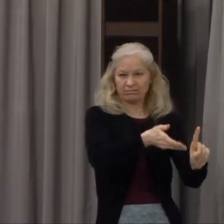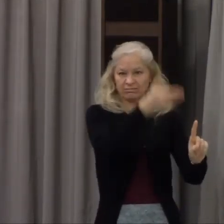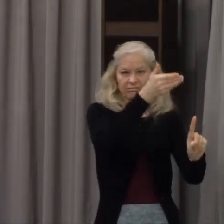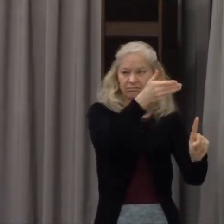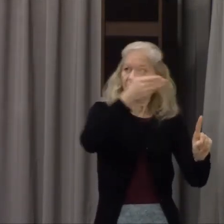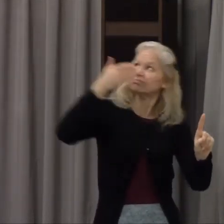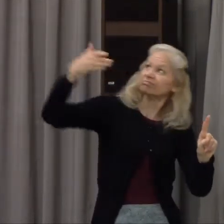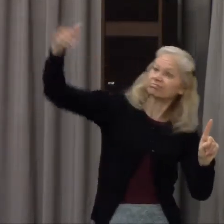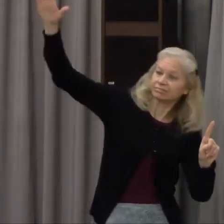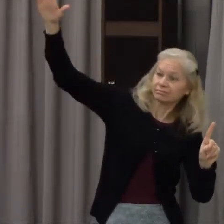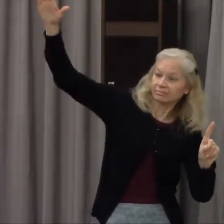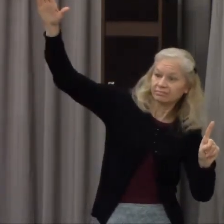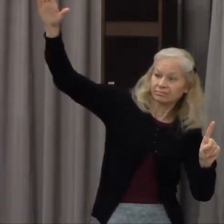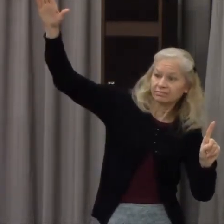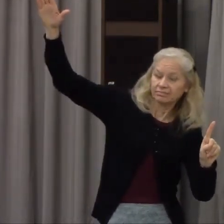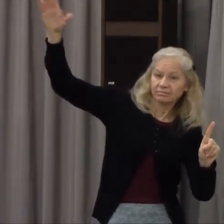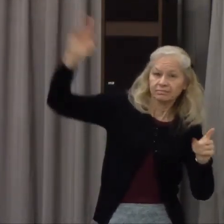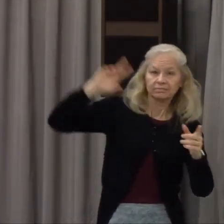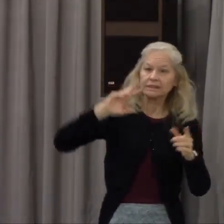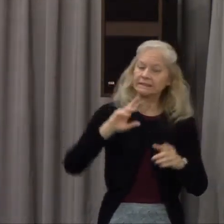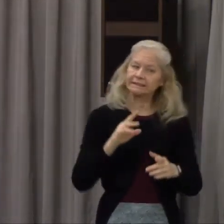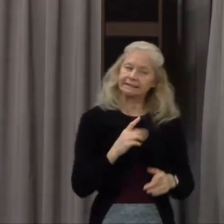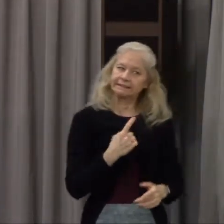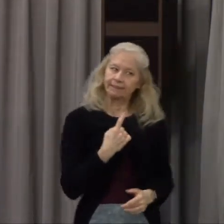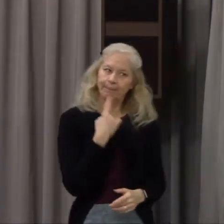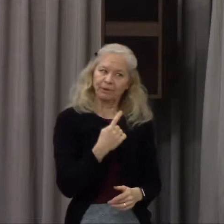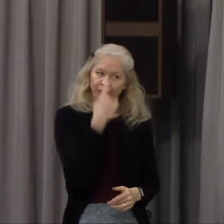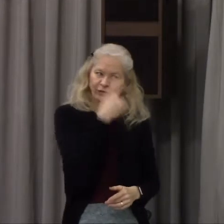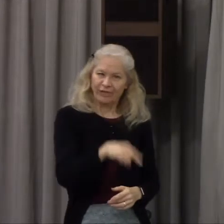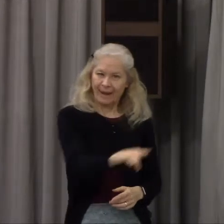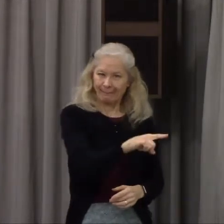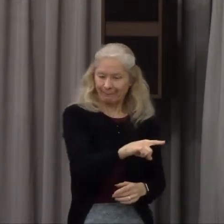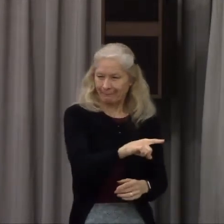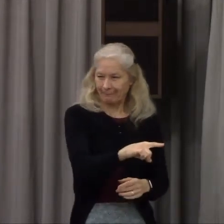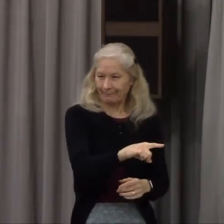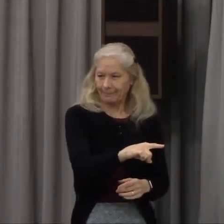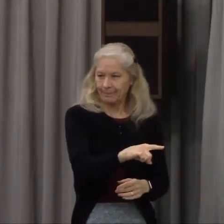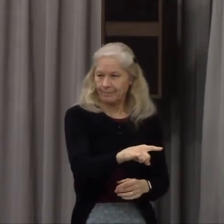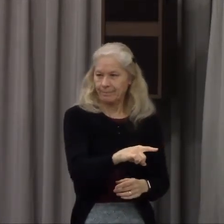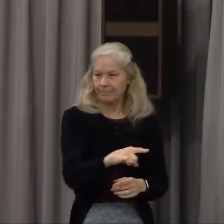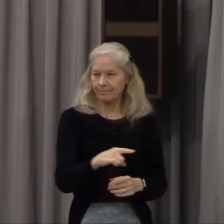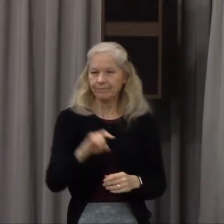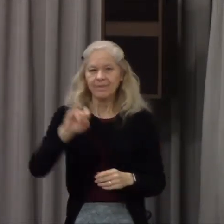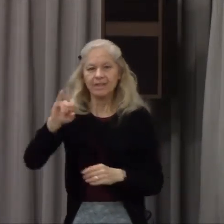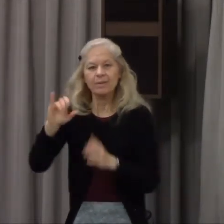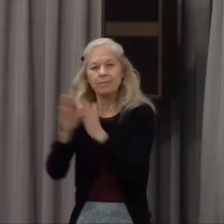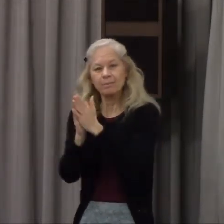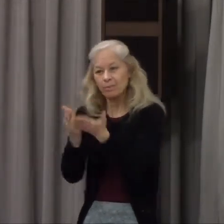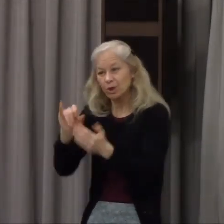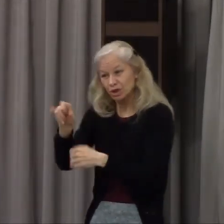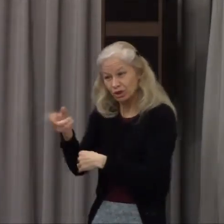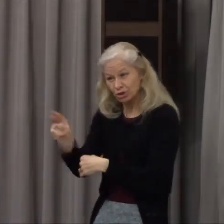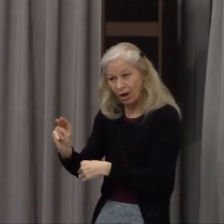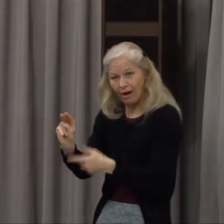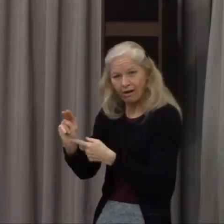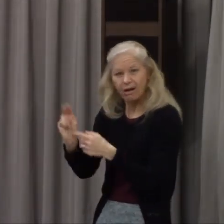In John 12:48, he that rejecteth me and receiveth not my words, hath one that judgeth